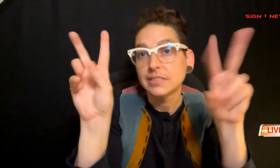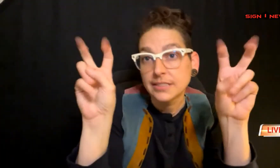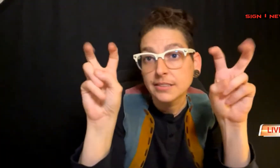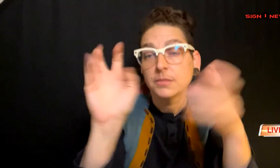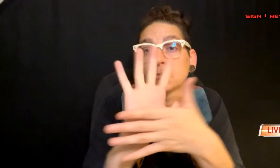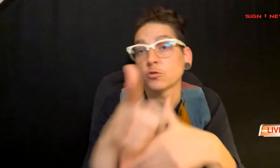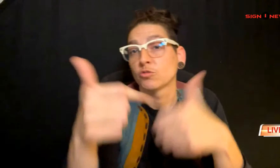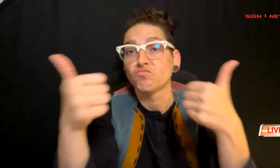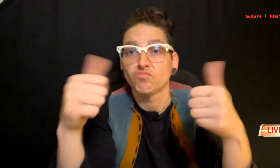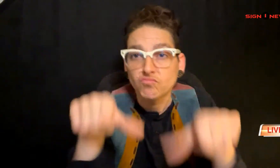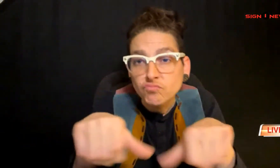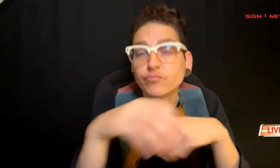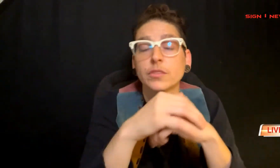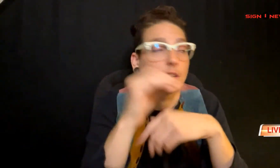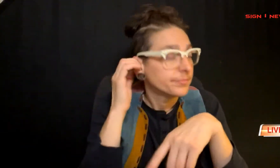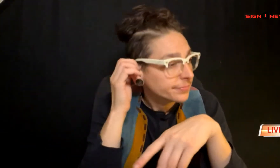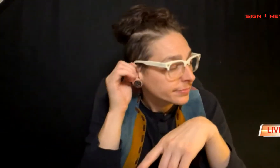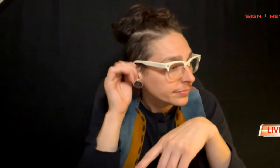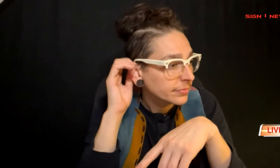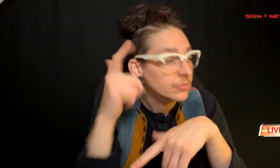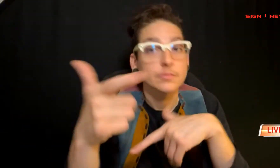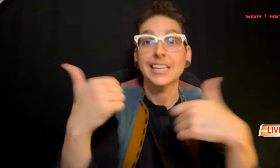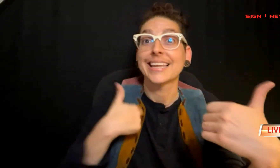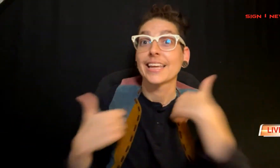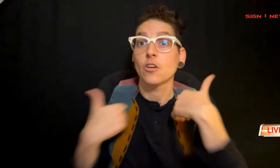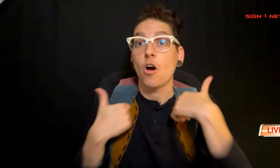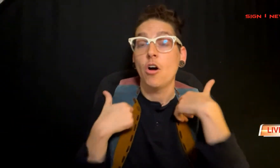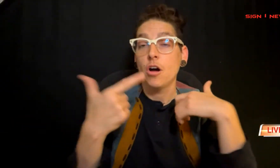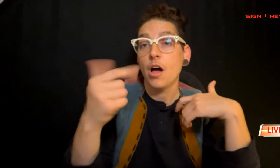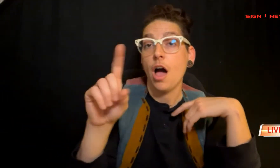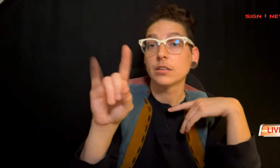Okay, I'm just going to go ahead and kind of share some information for you.